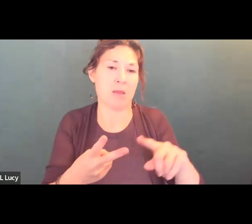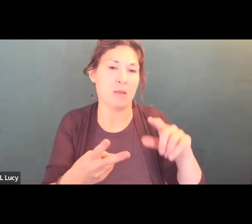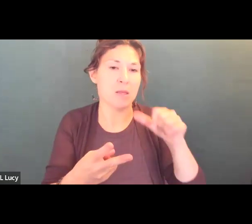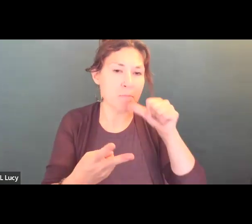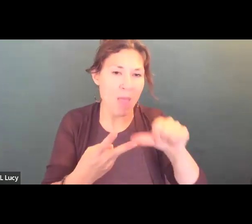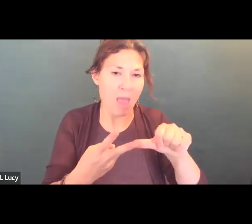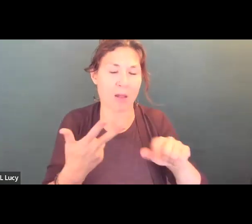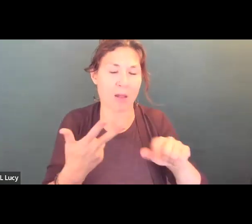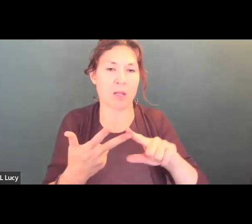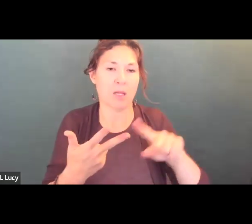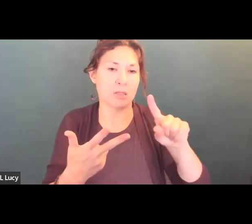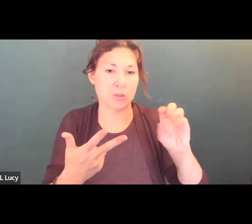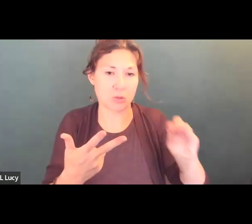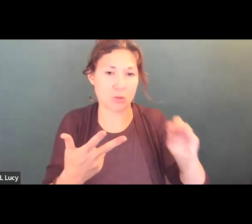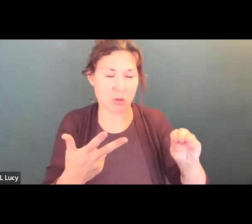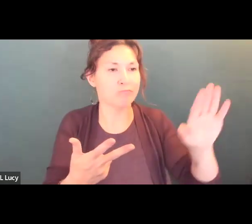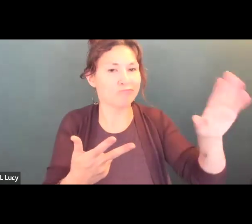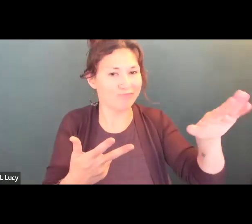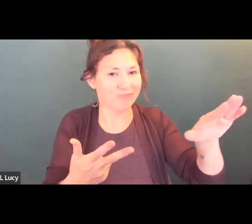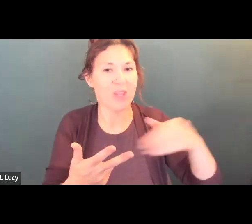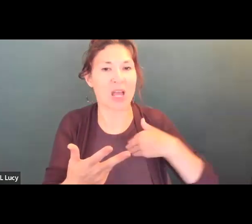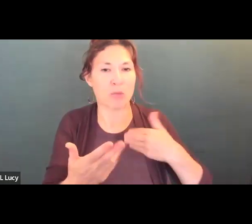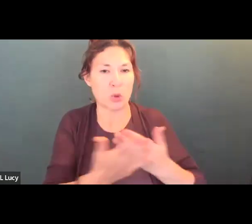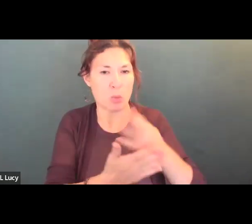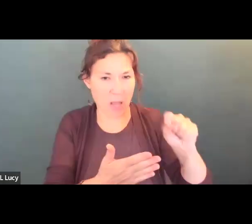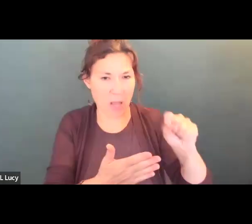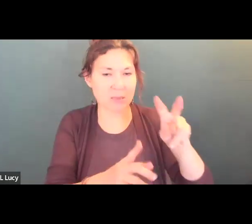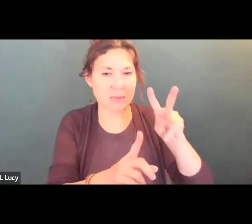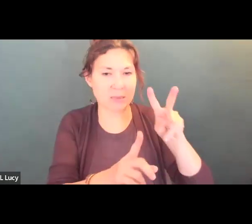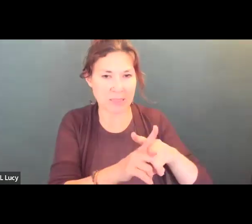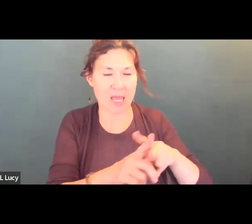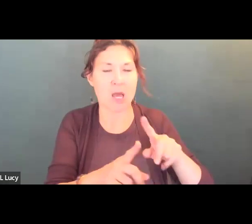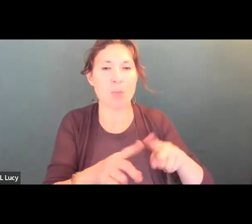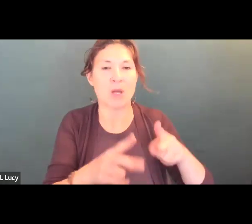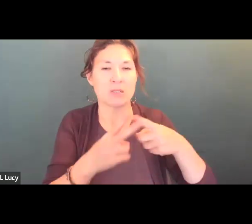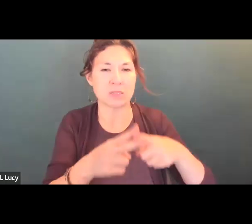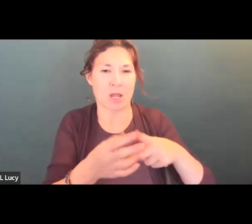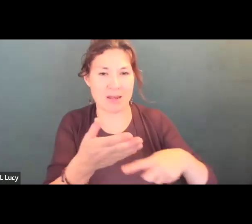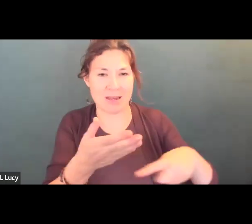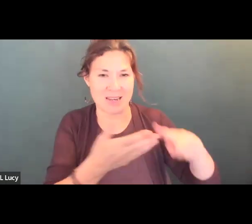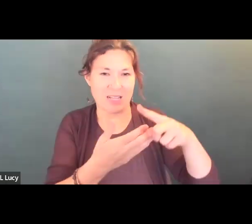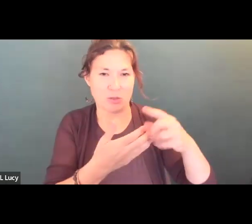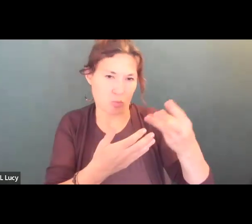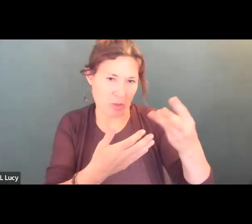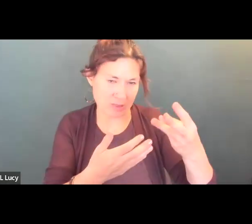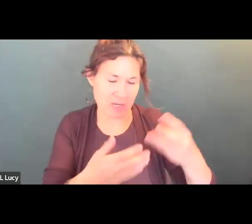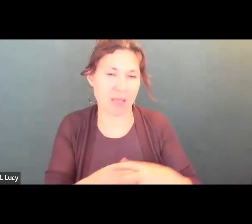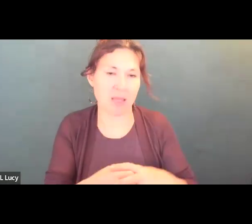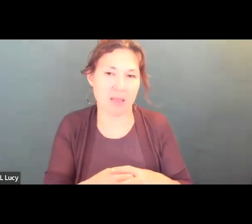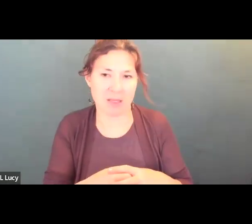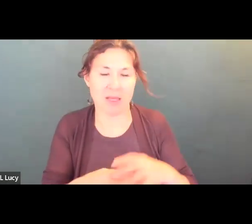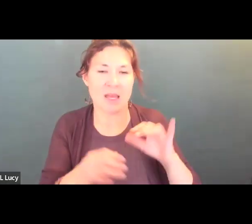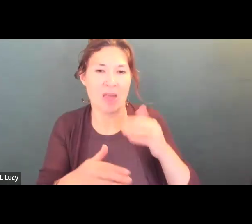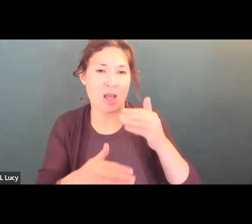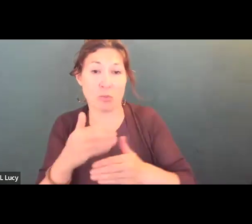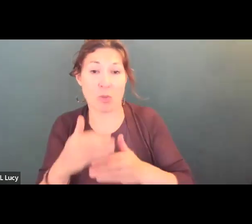letting them know you have a new bus assignment. It takes effect next Wednesday. So that's kind of the process from when you come into the Welcome